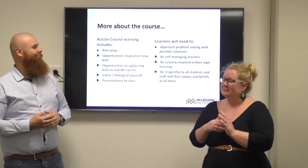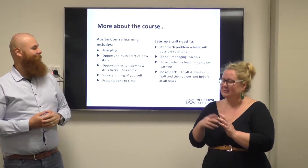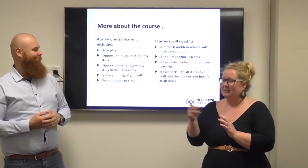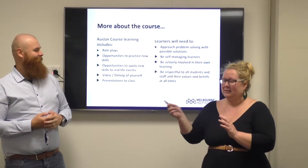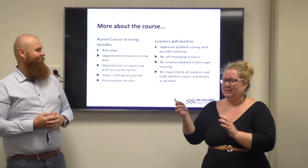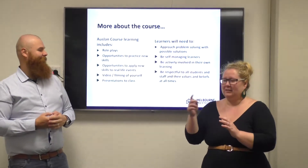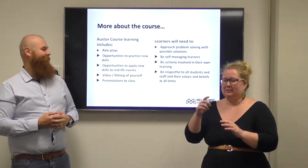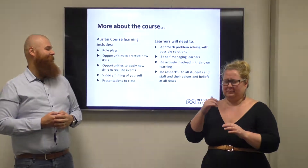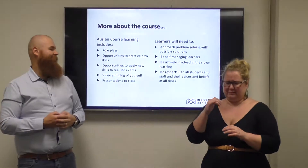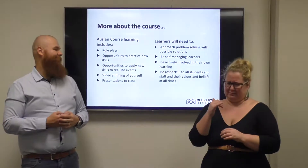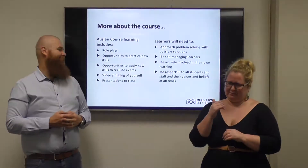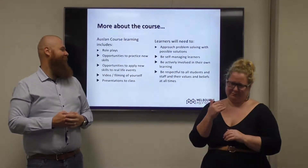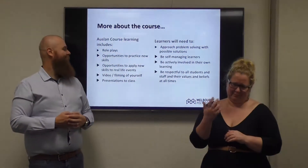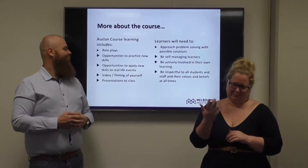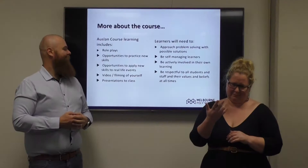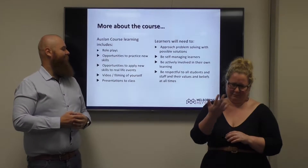make notes and do that live.